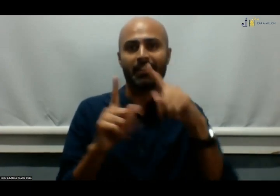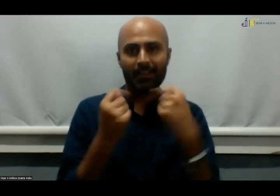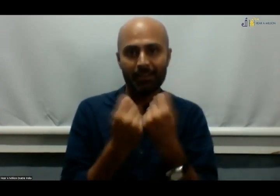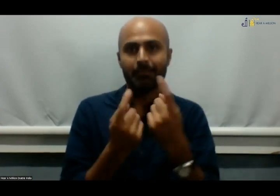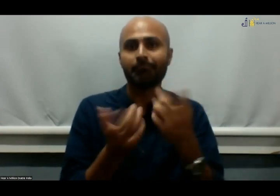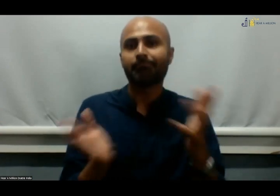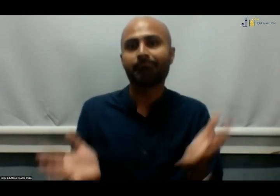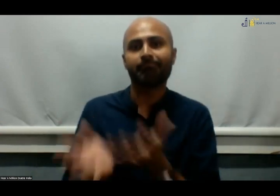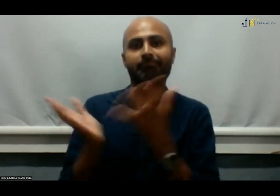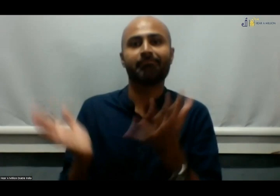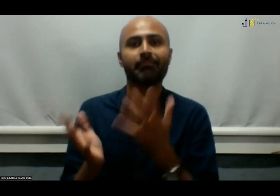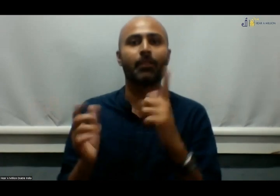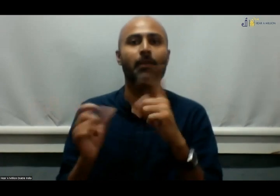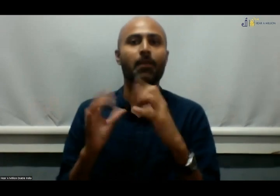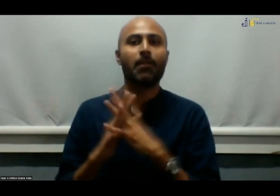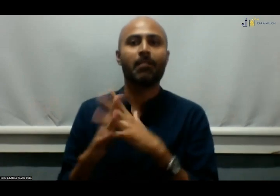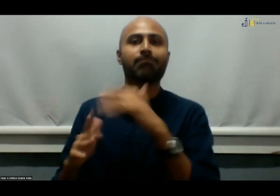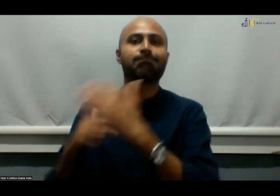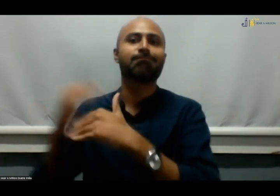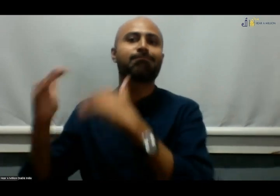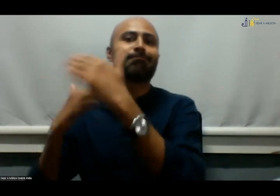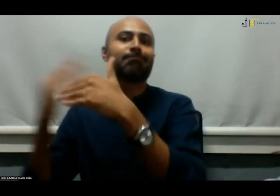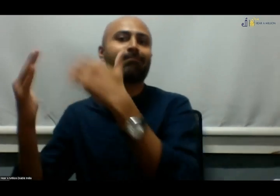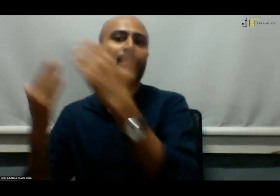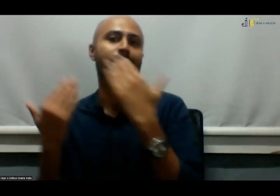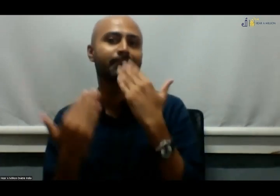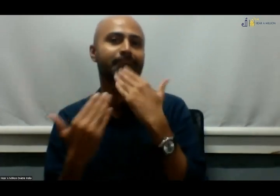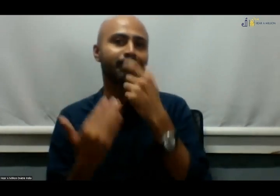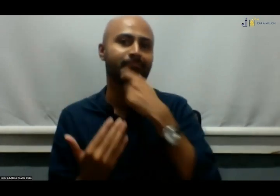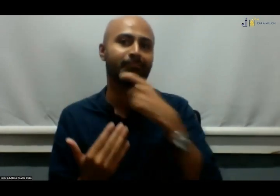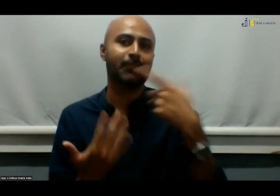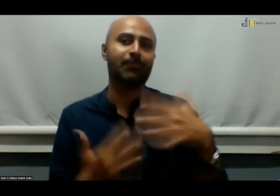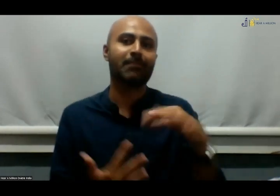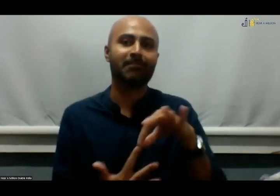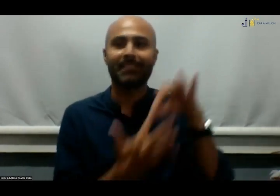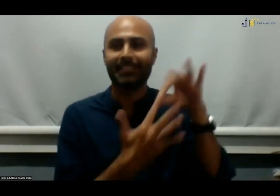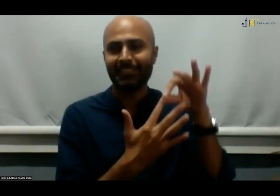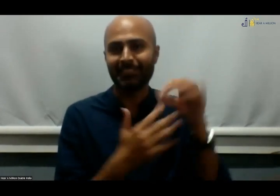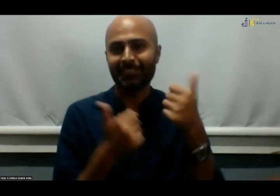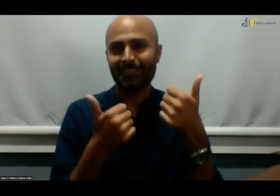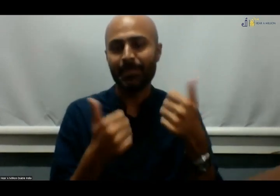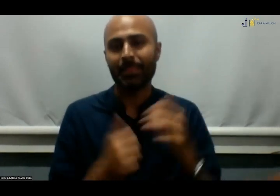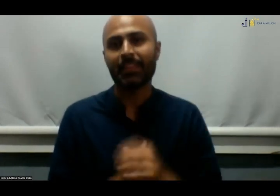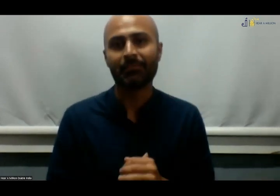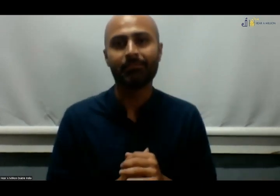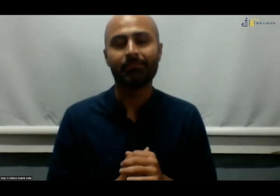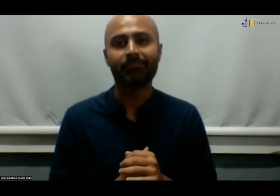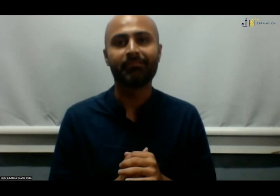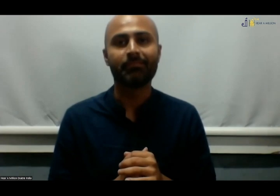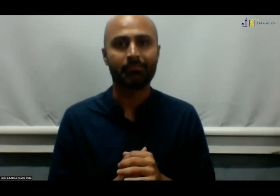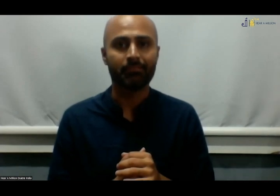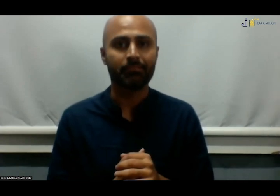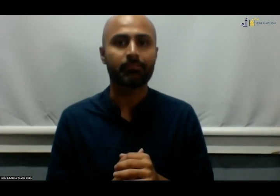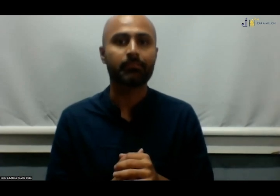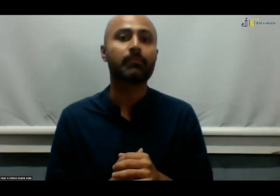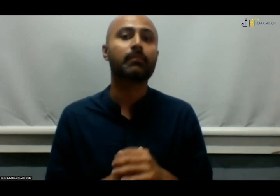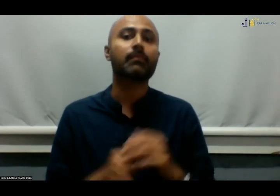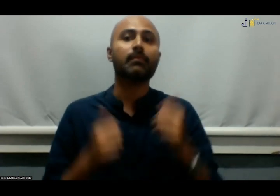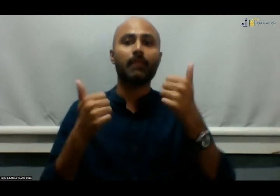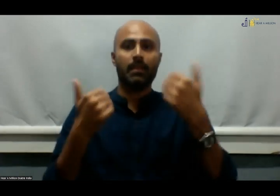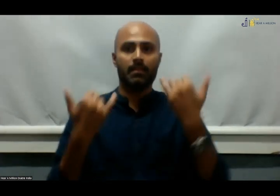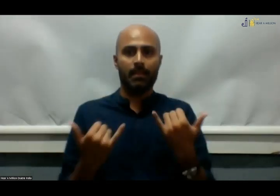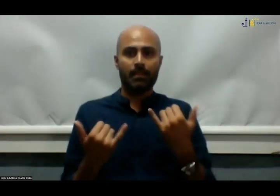her. Thank you for the family to just join us, and I hope that you will just continue what you are doing